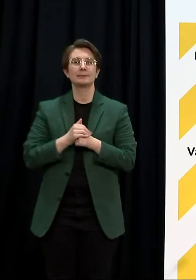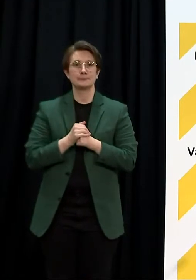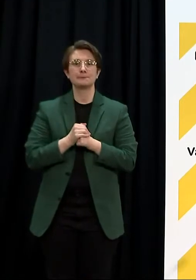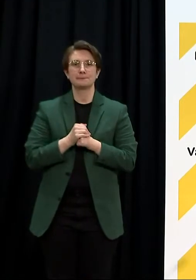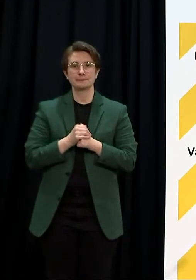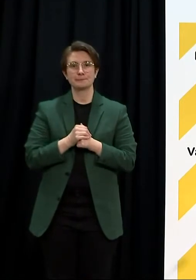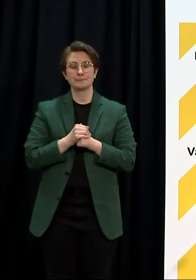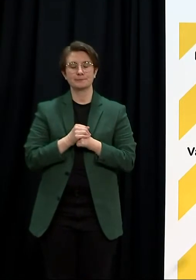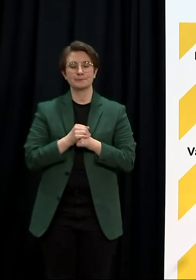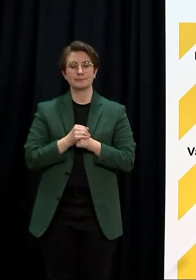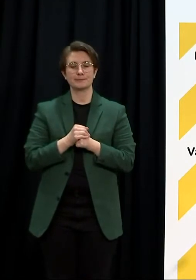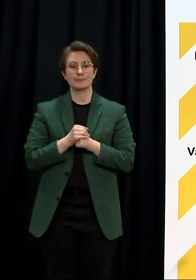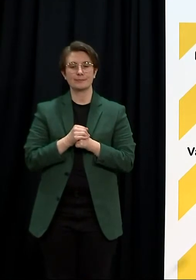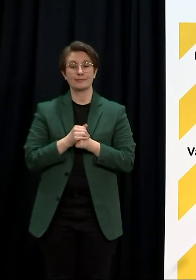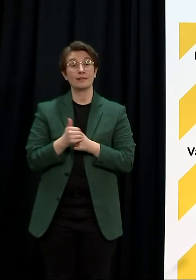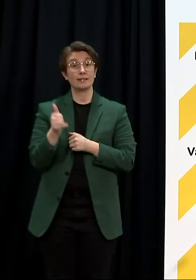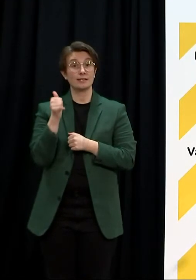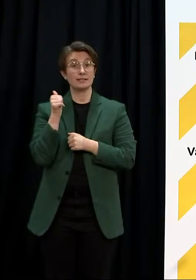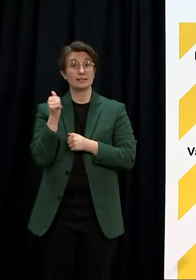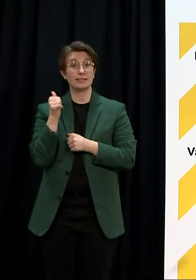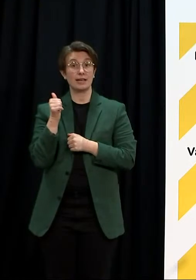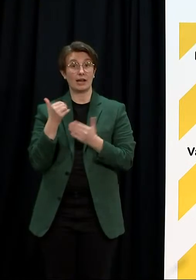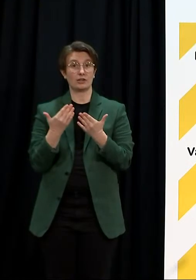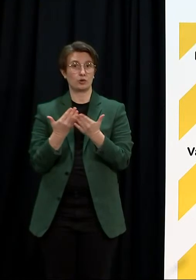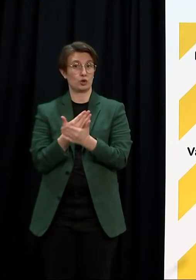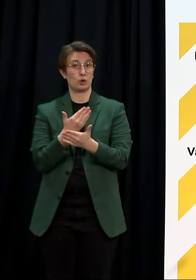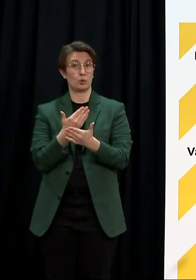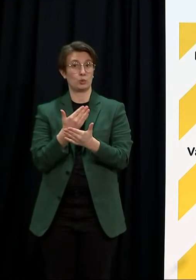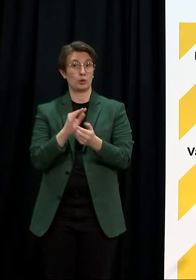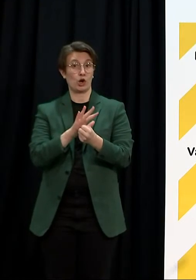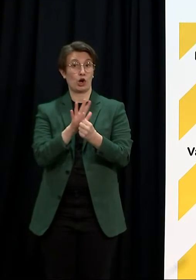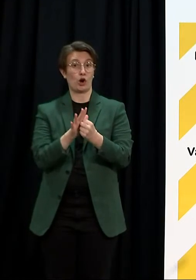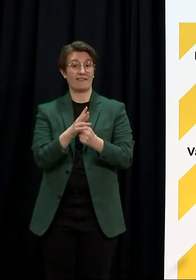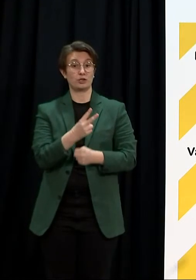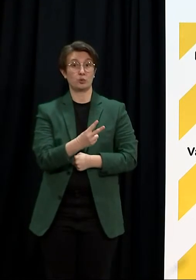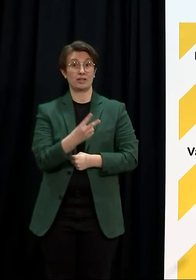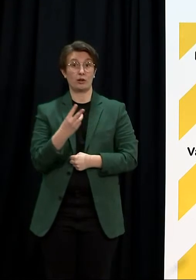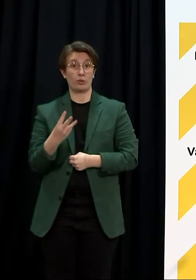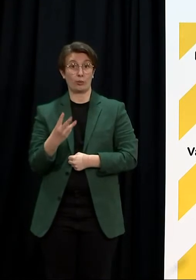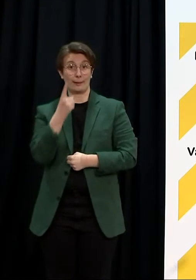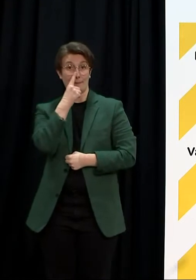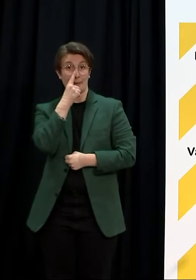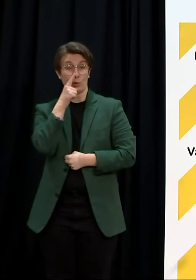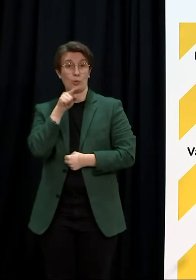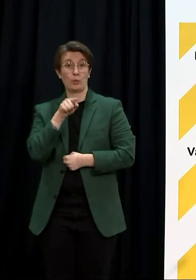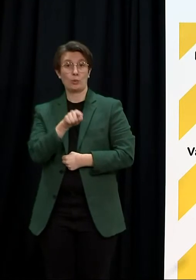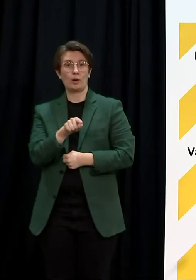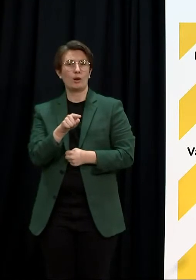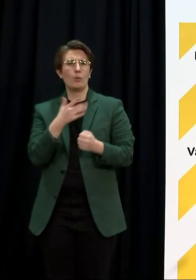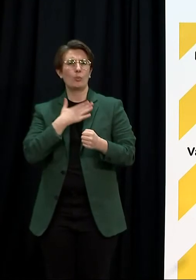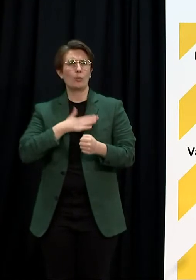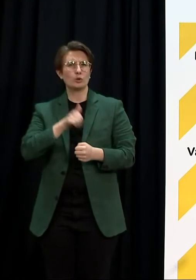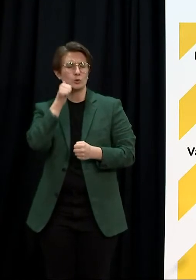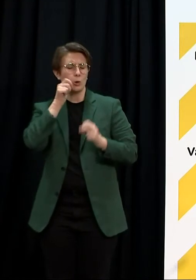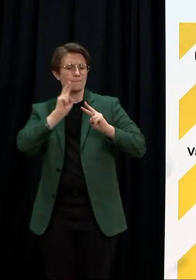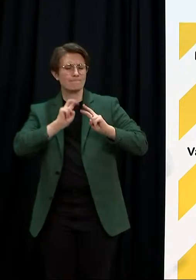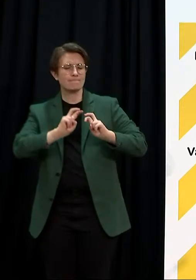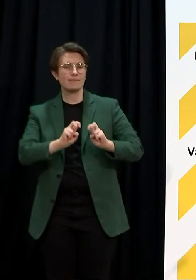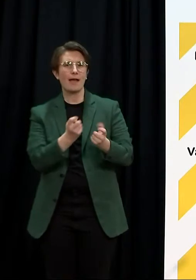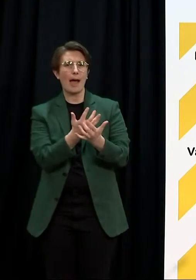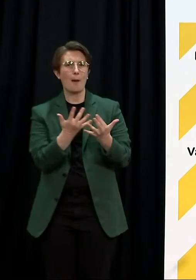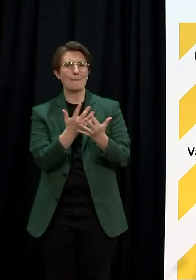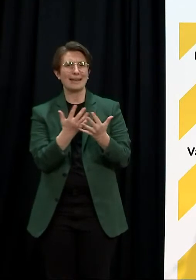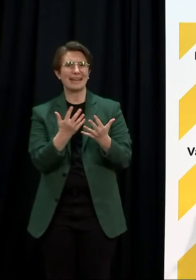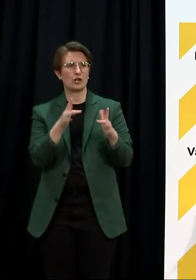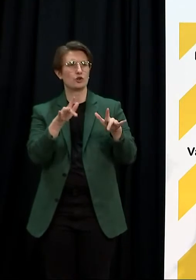We also want to know, of yesterday's cases, how many are unlinked cases. So at the moment, 10 are